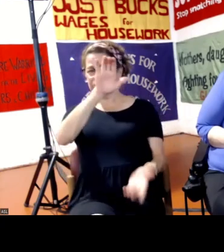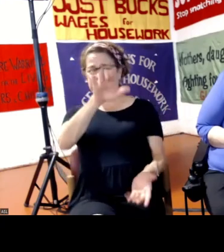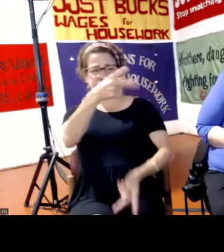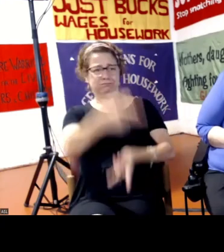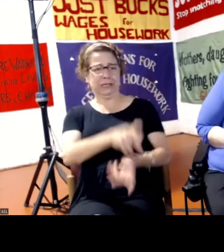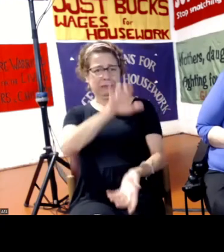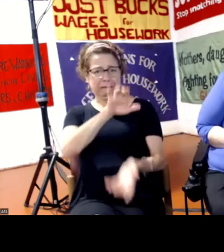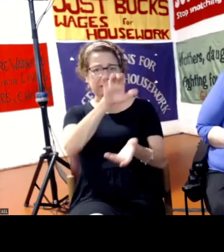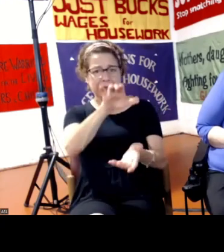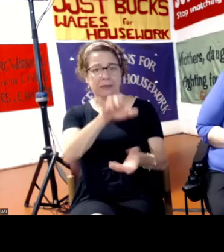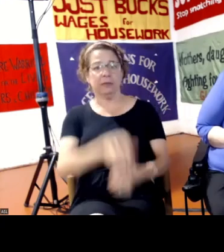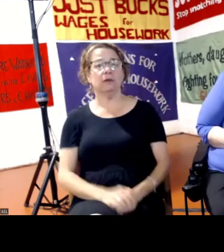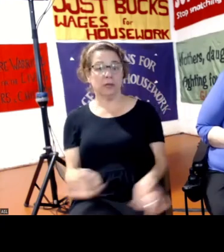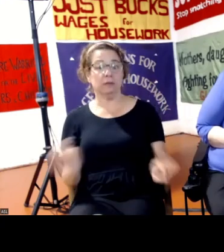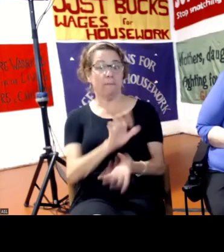Now,